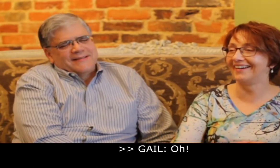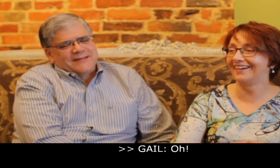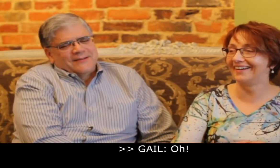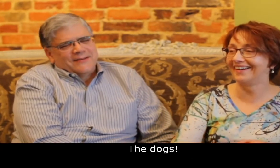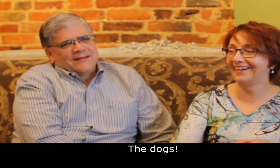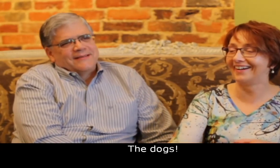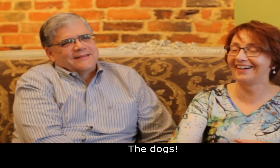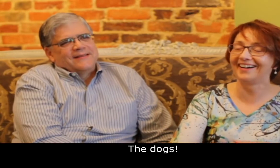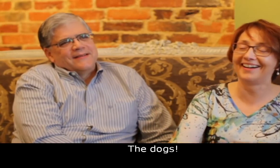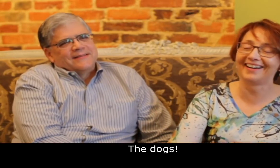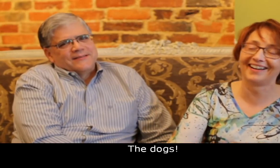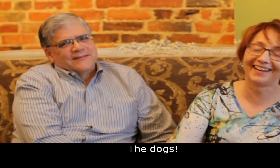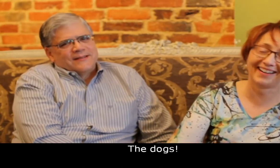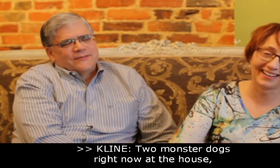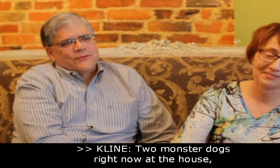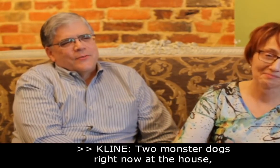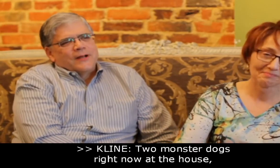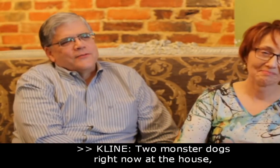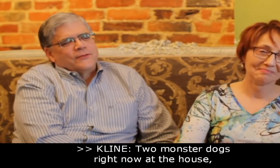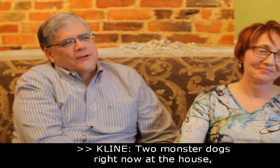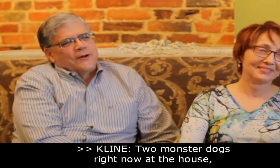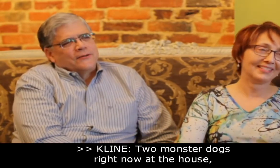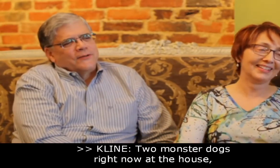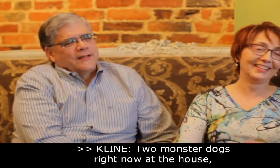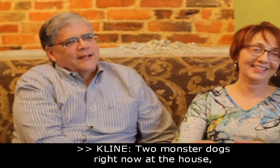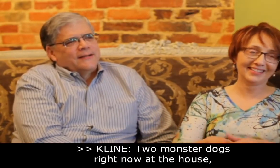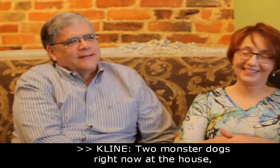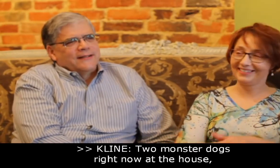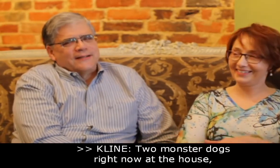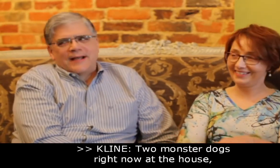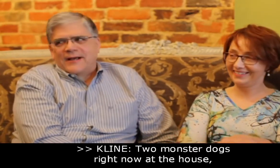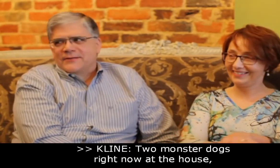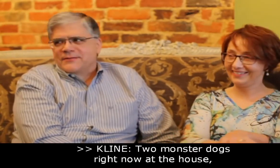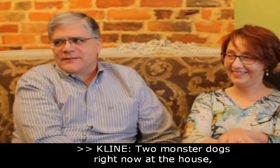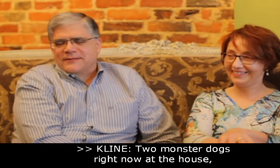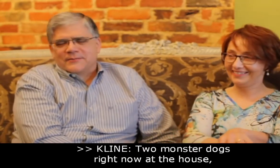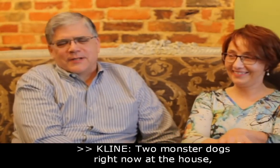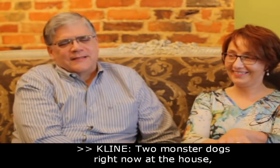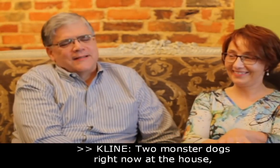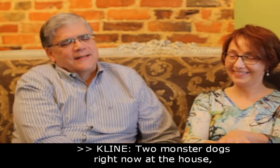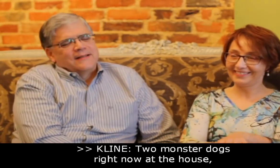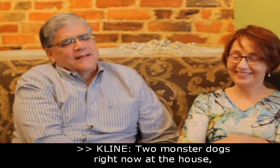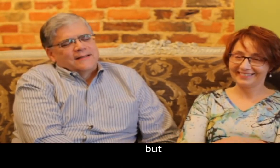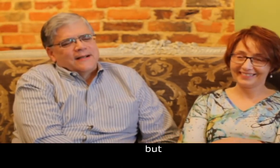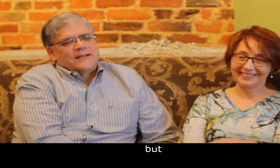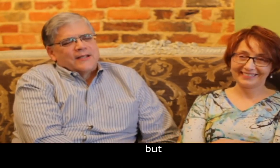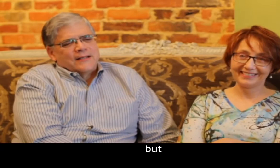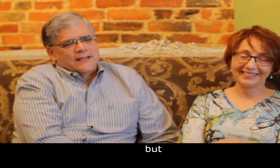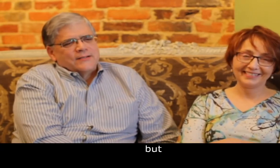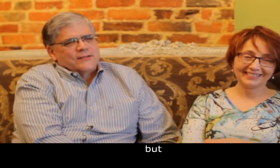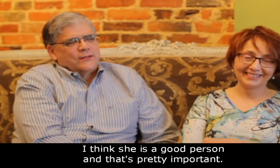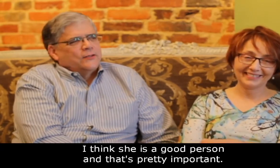So, these two monster dogs right now at the house. I think she's a good